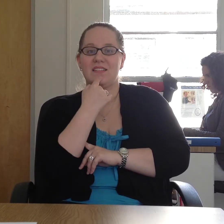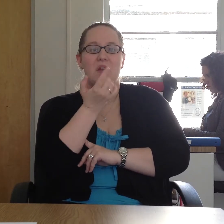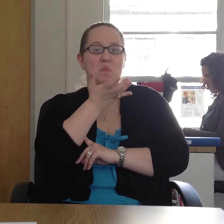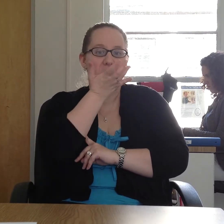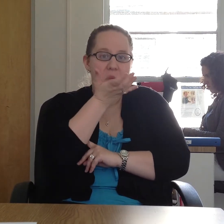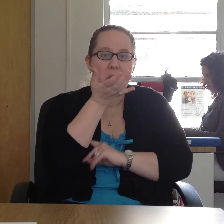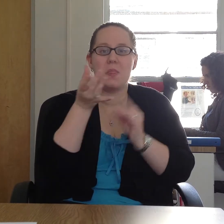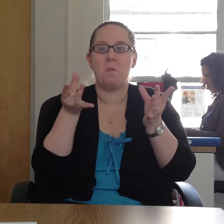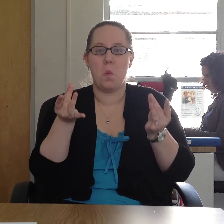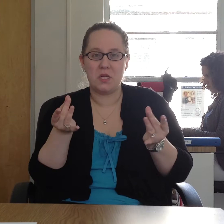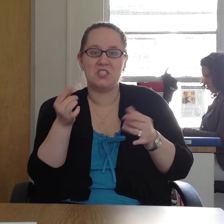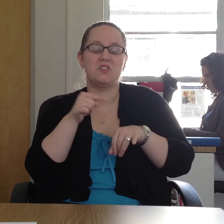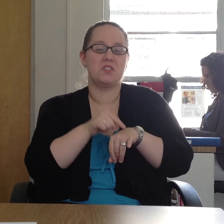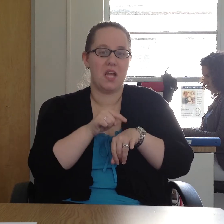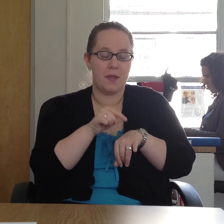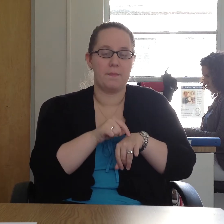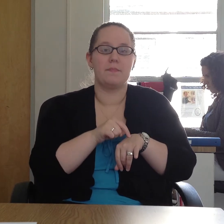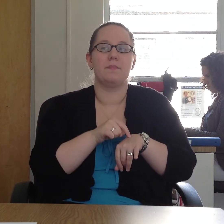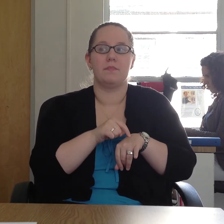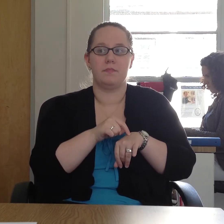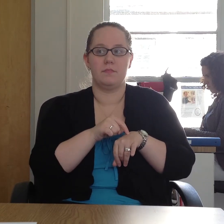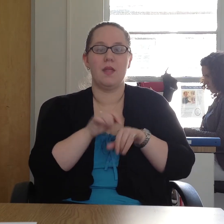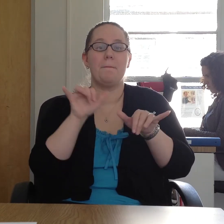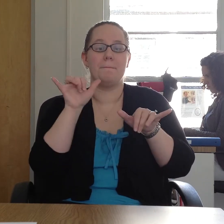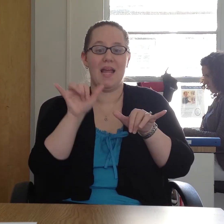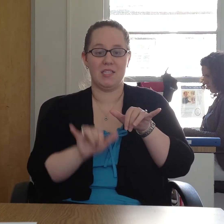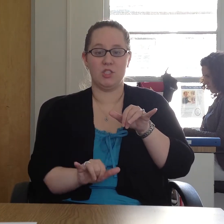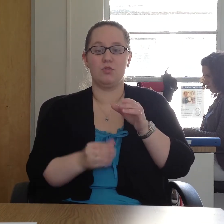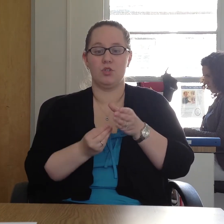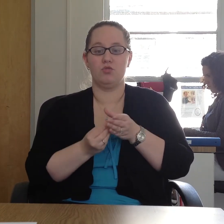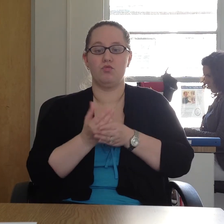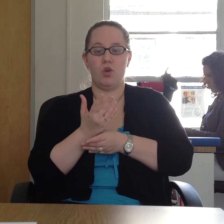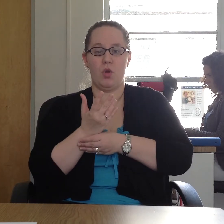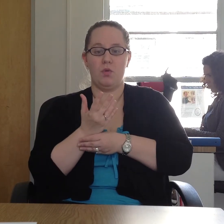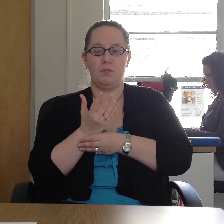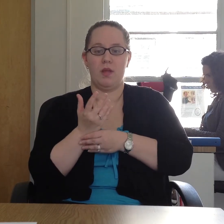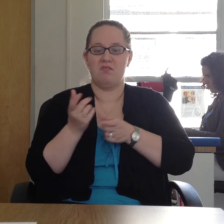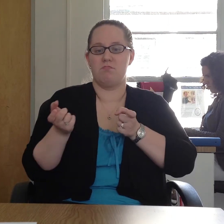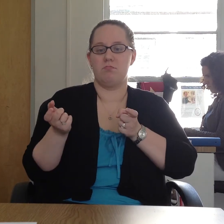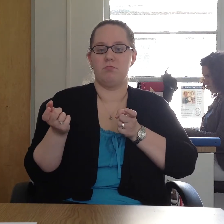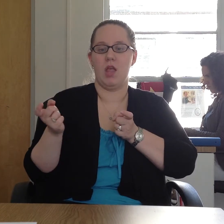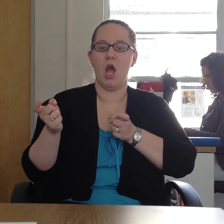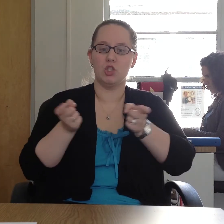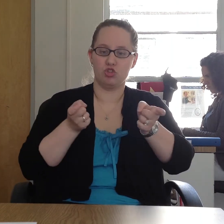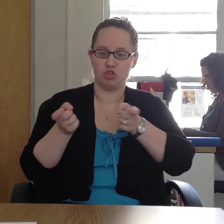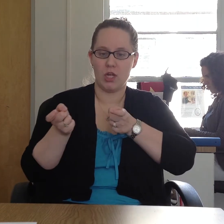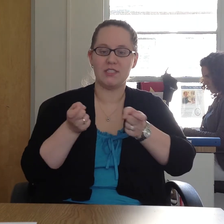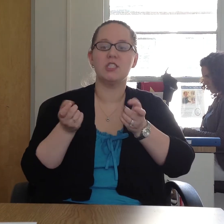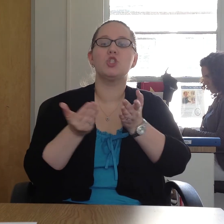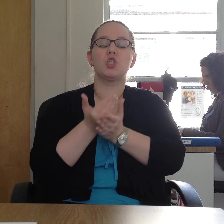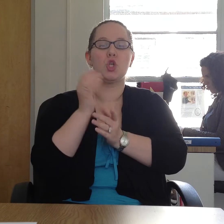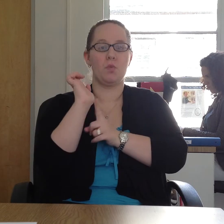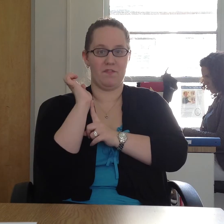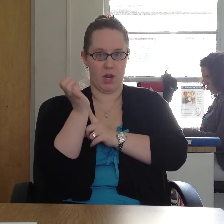Bacteria begin their growth cycle by adjusting to any new environment or condition by